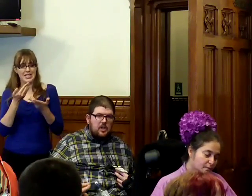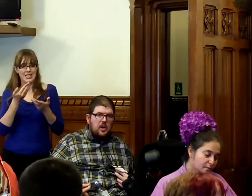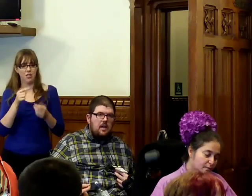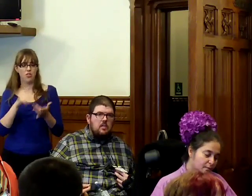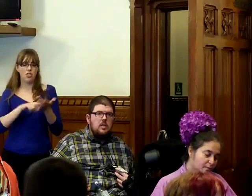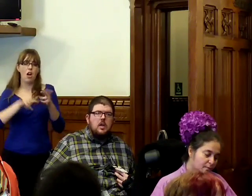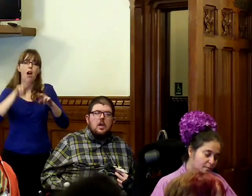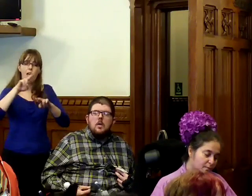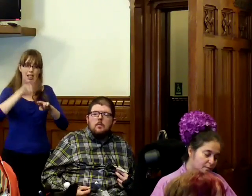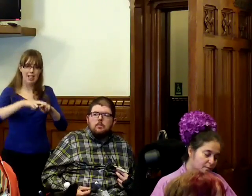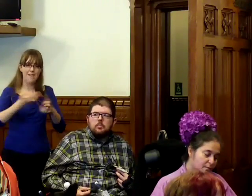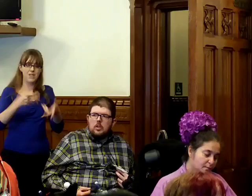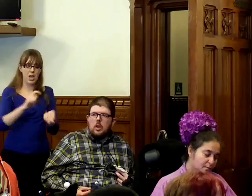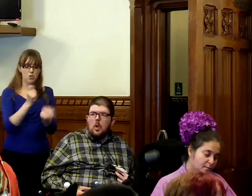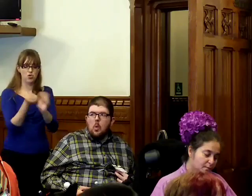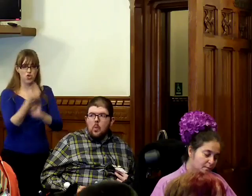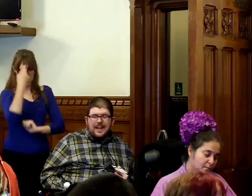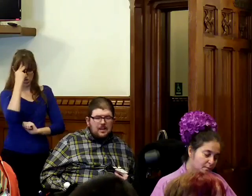Bend Living Ground,